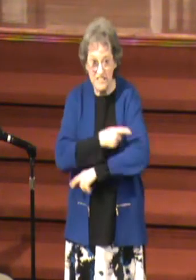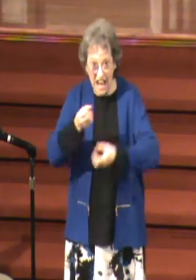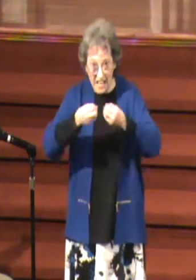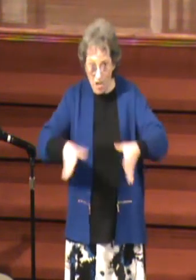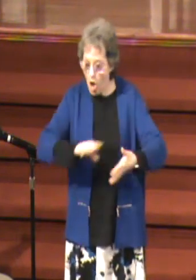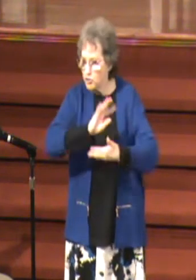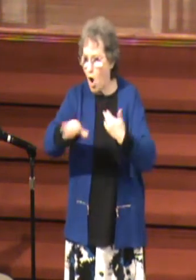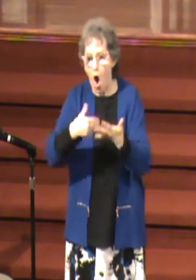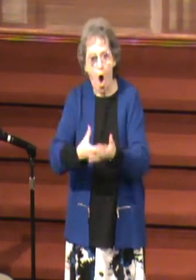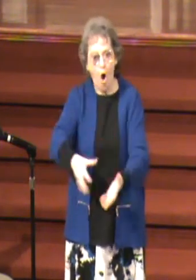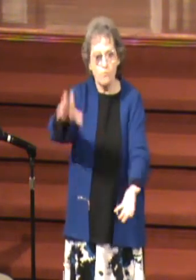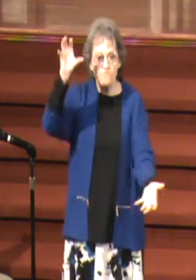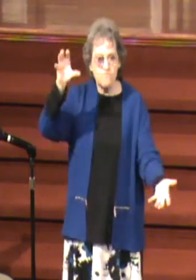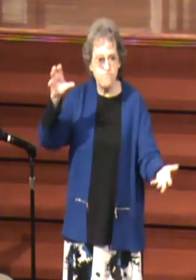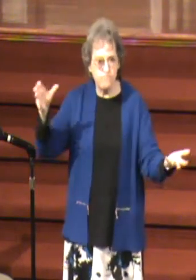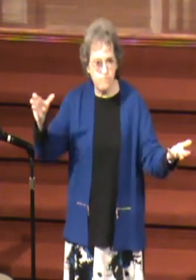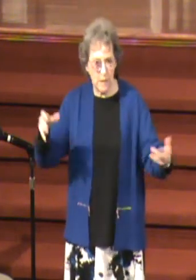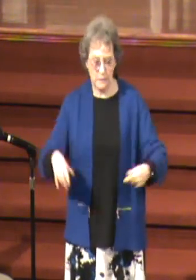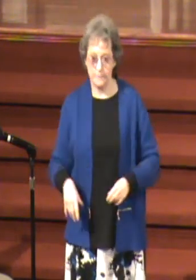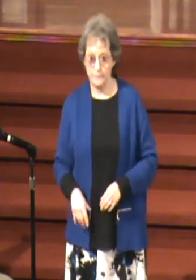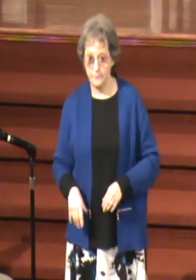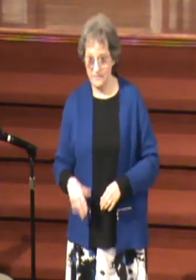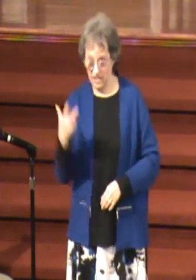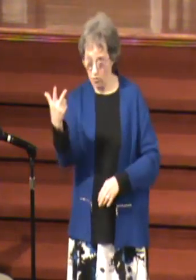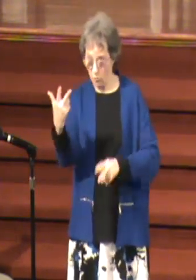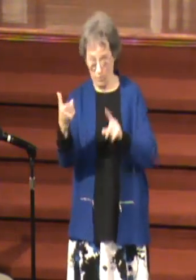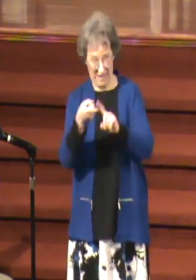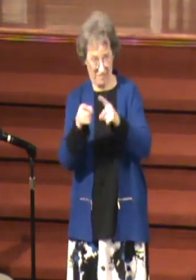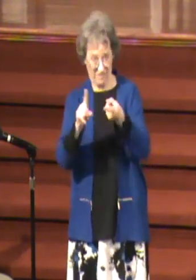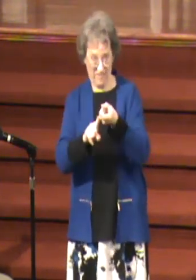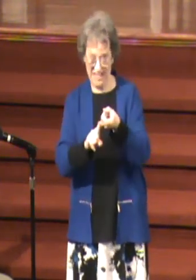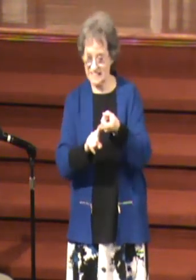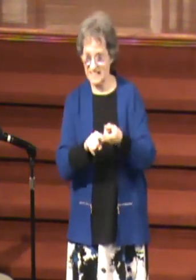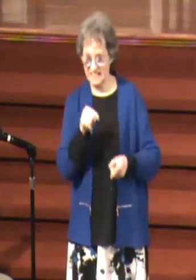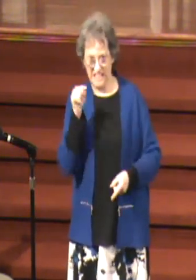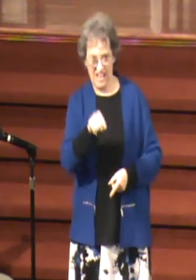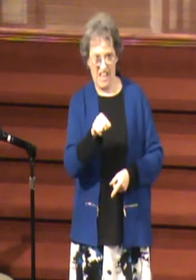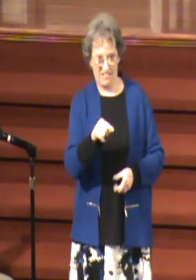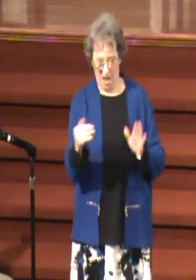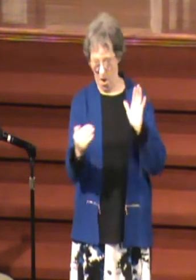wealth. He had three friends who basically turned against him.